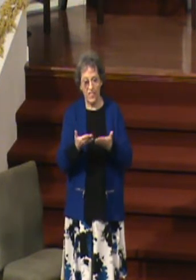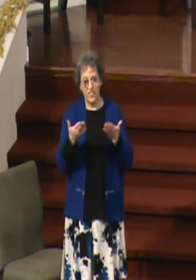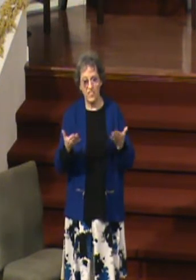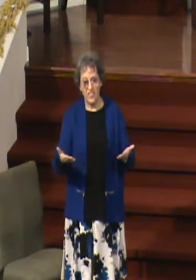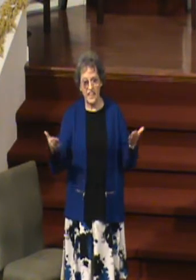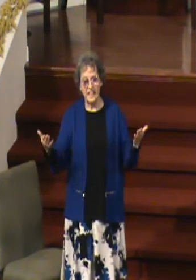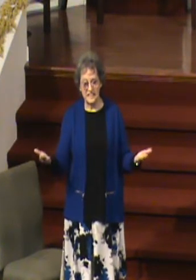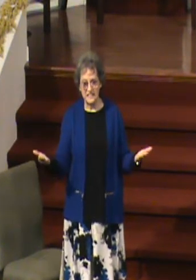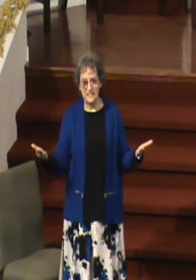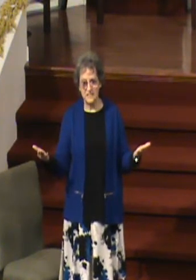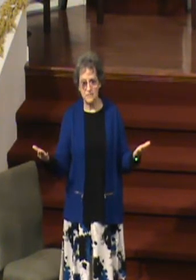Things so